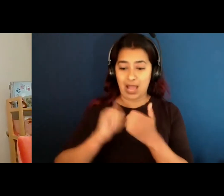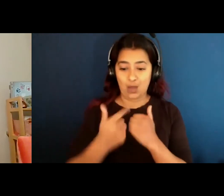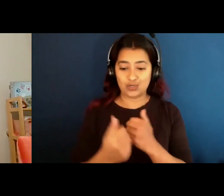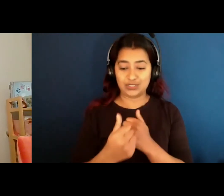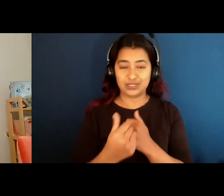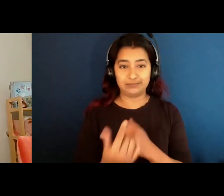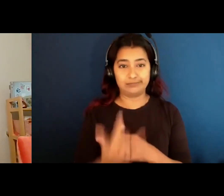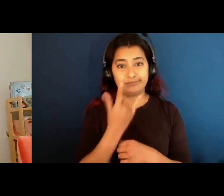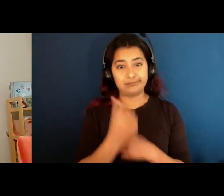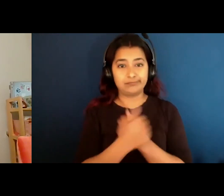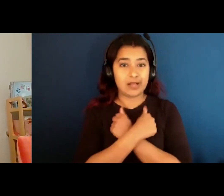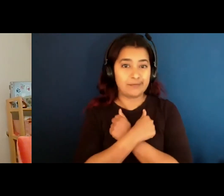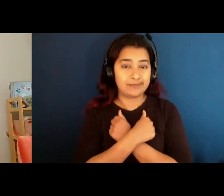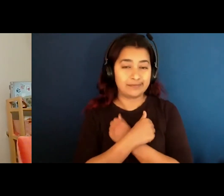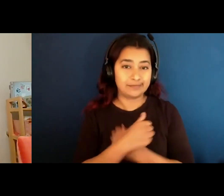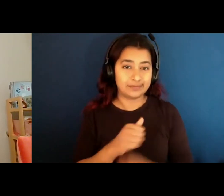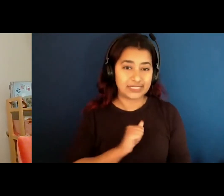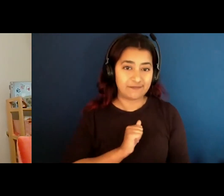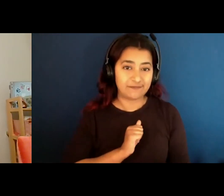myself,